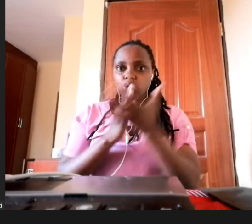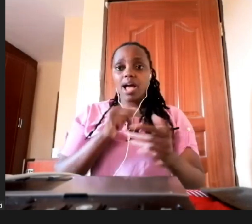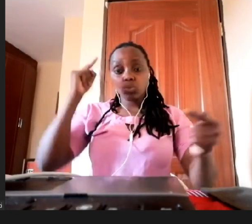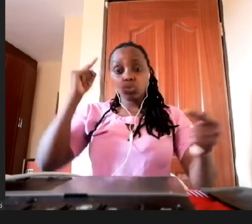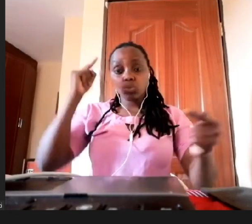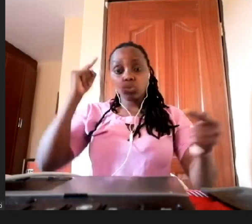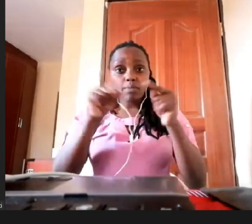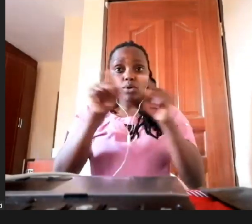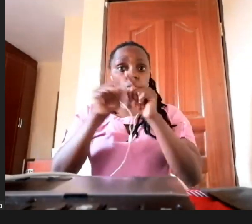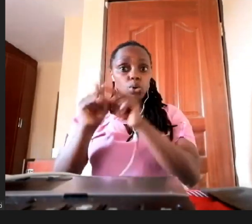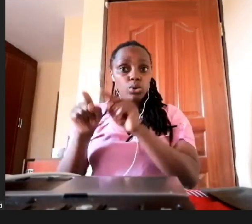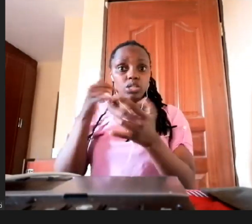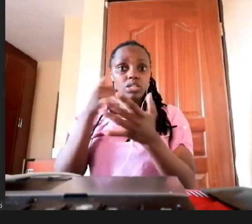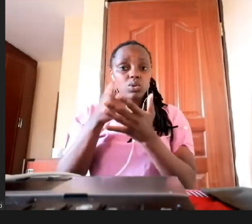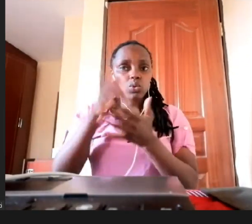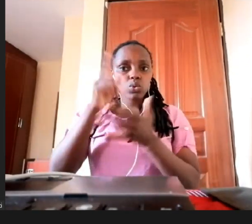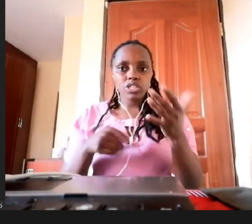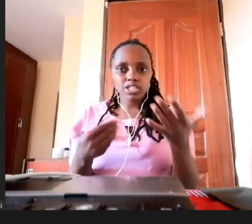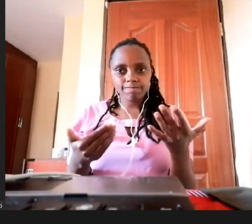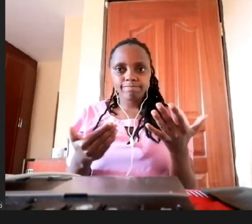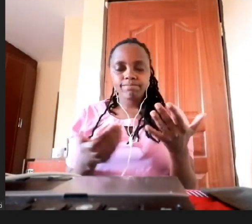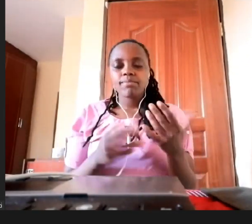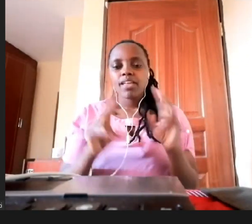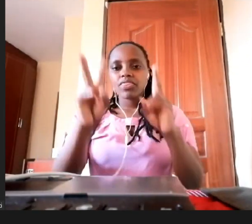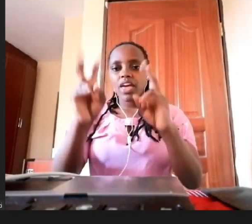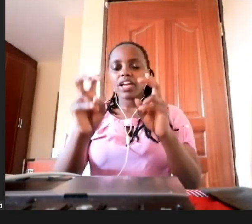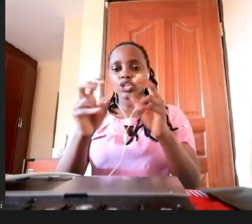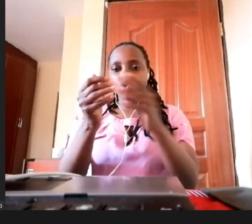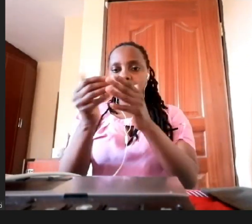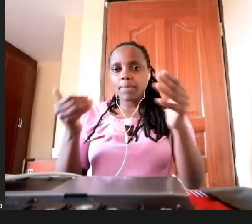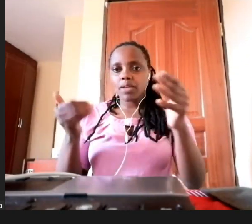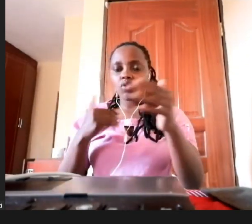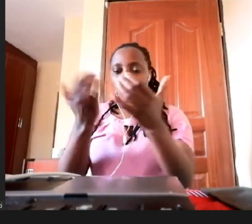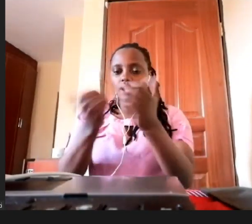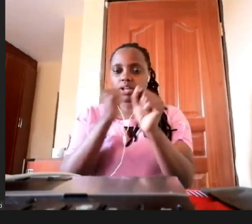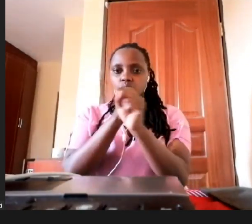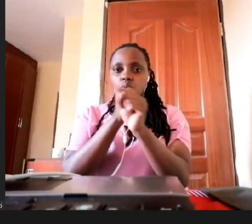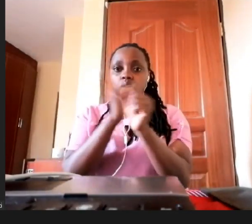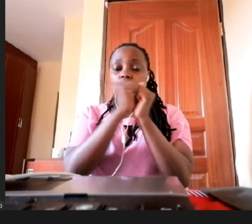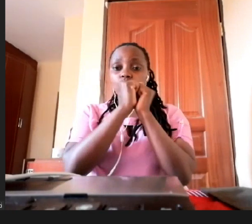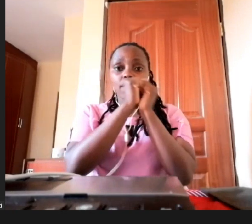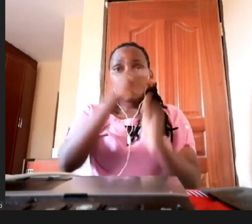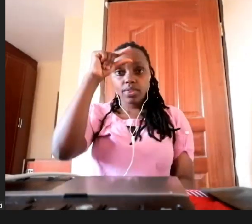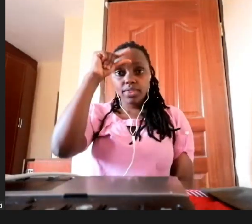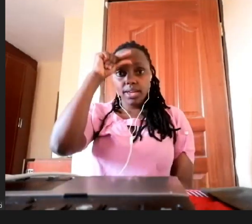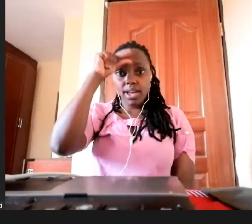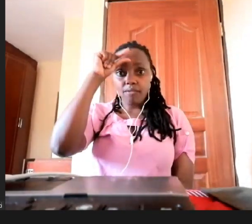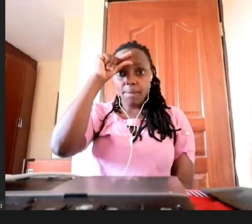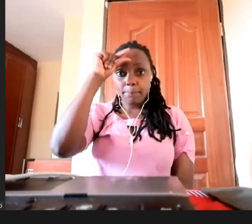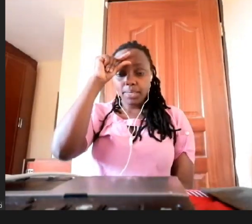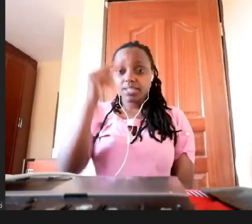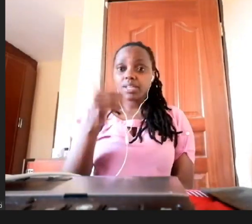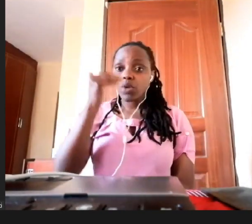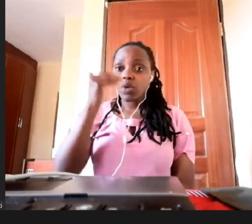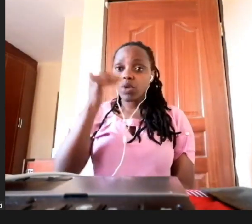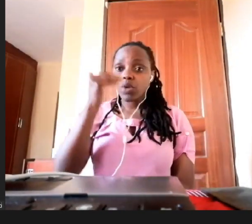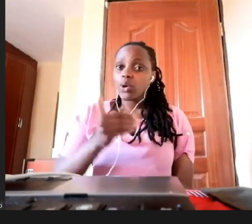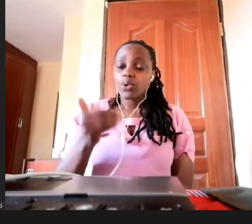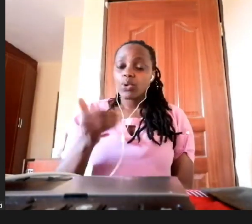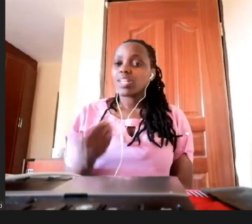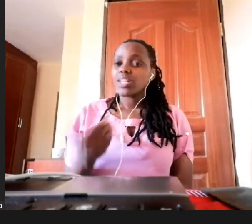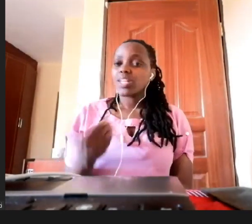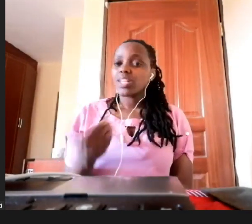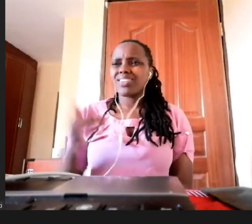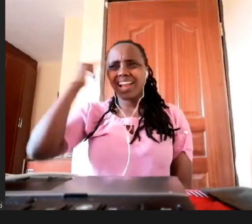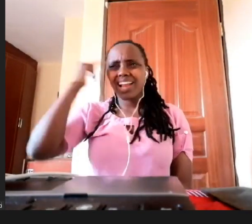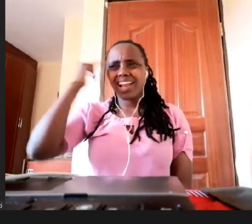also brings for the issue that we need to work with governments. We always, ideally, even the